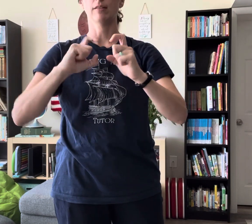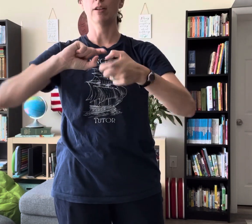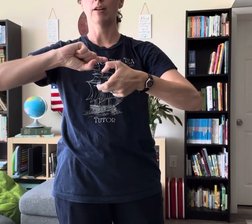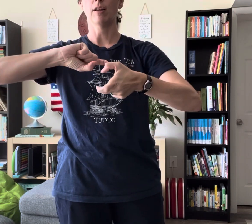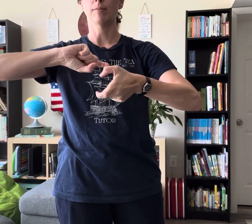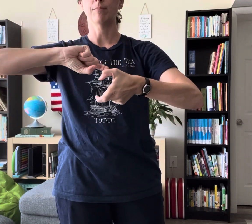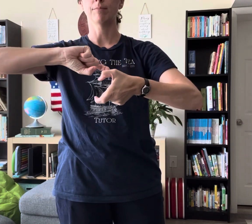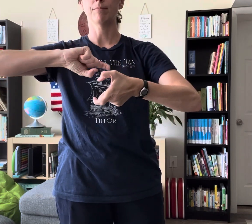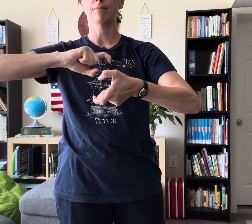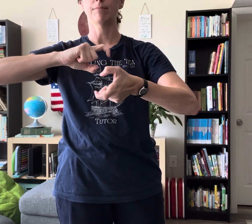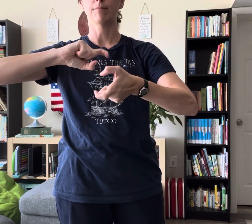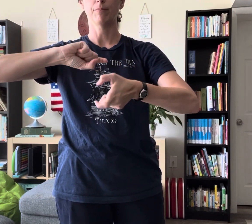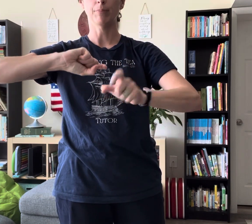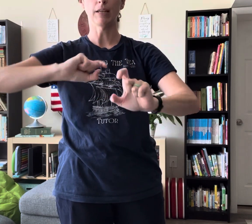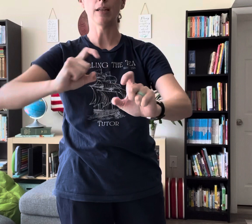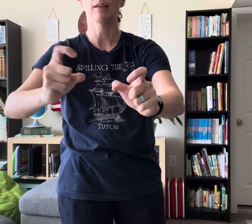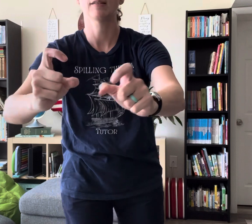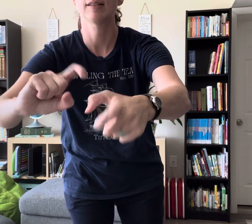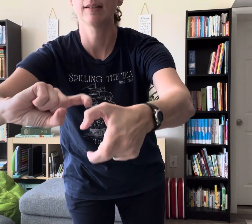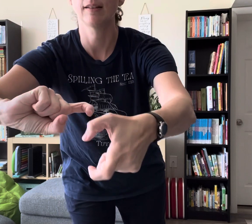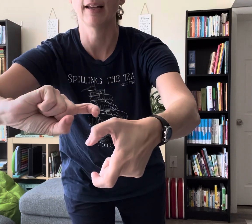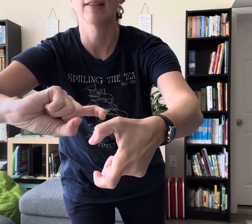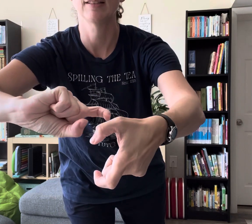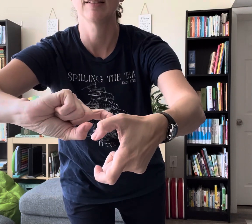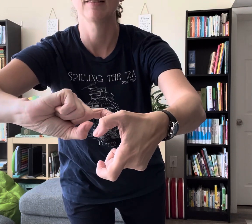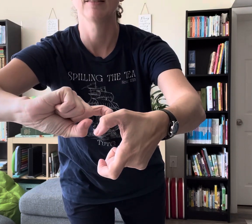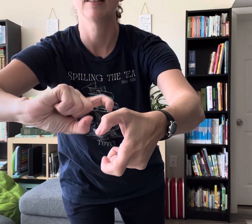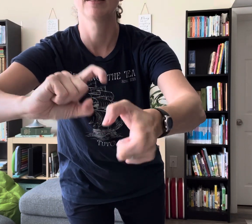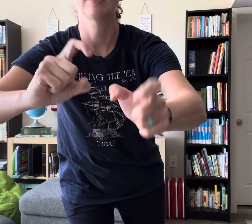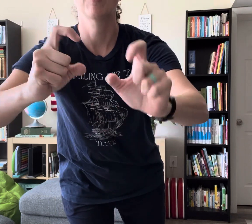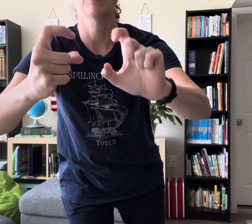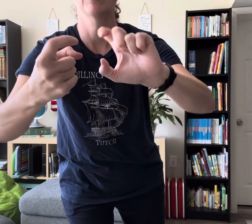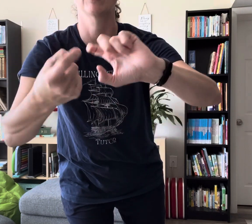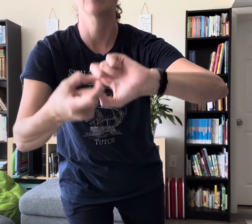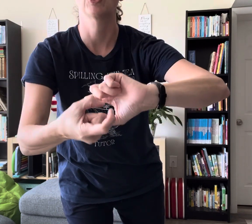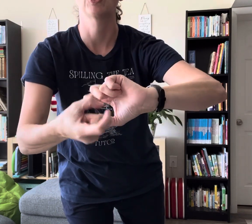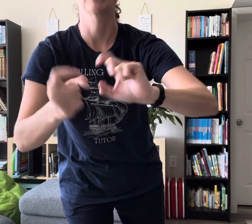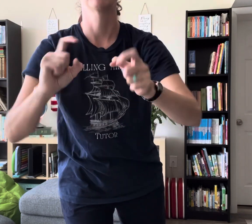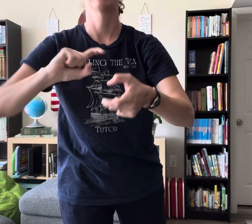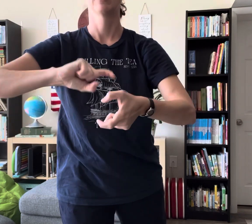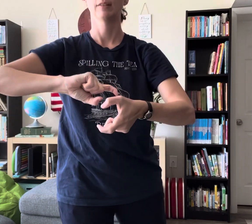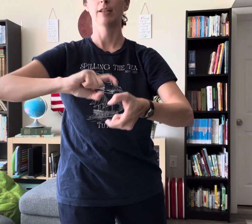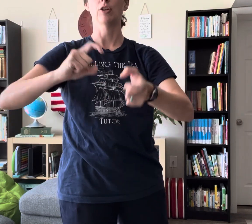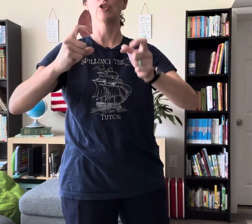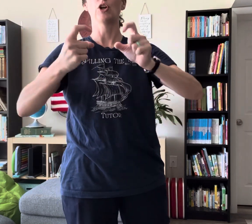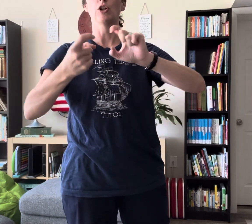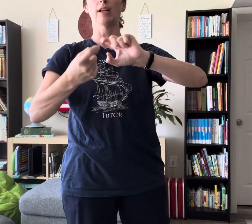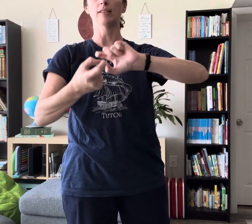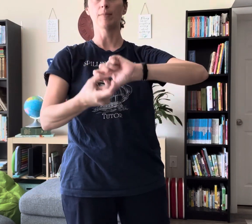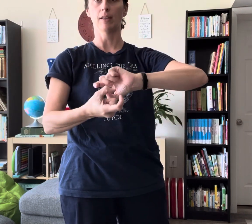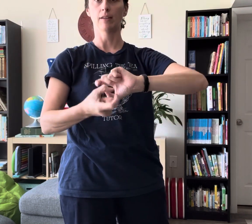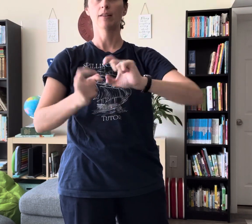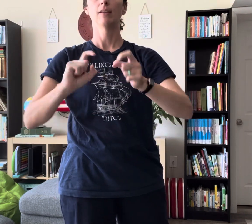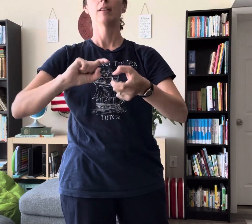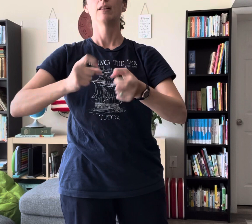going to be like separate, and they're going to turn, like you're turning something.